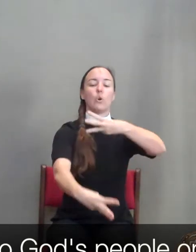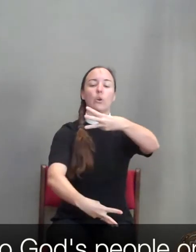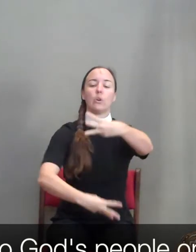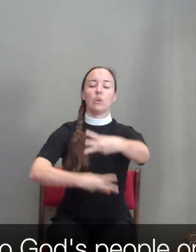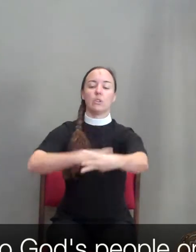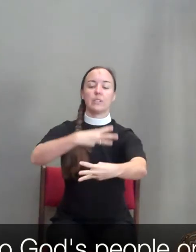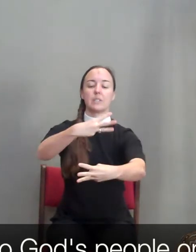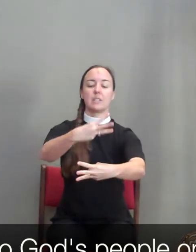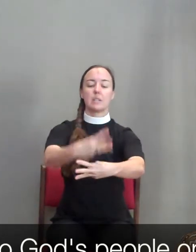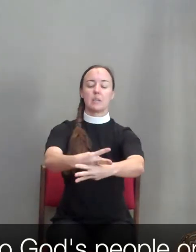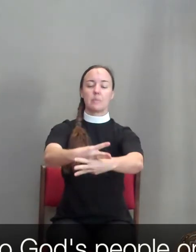World.